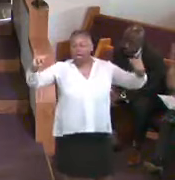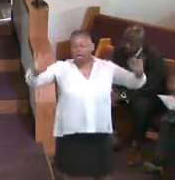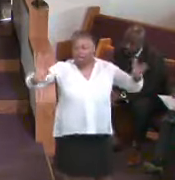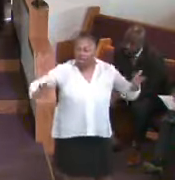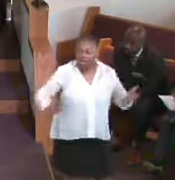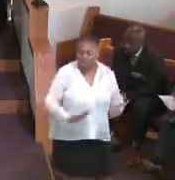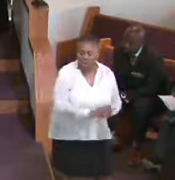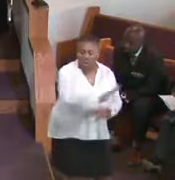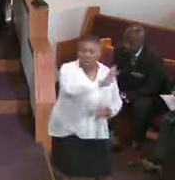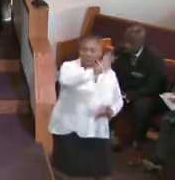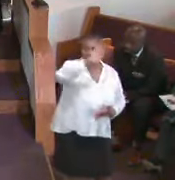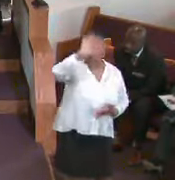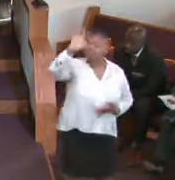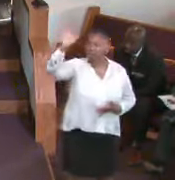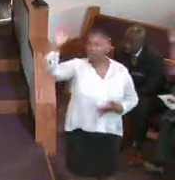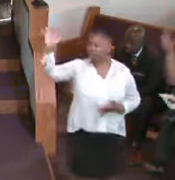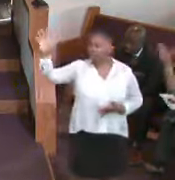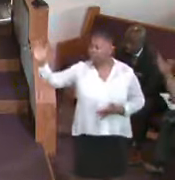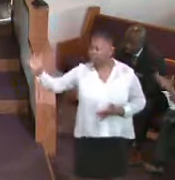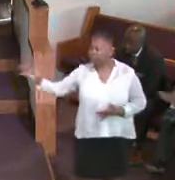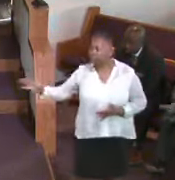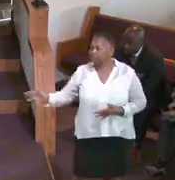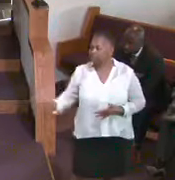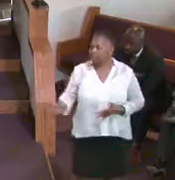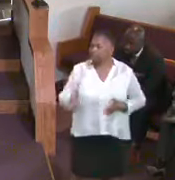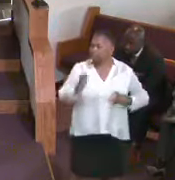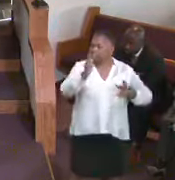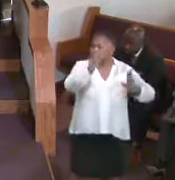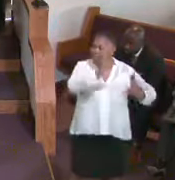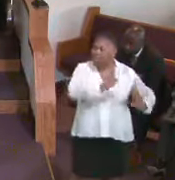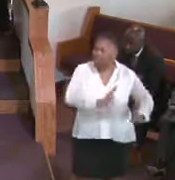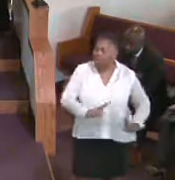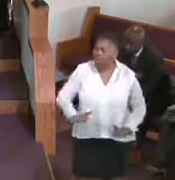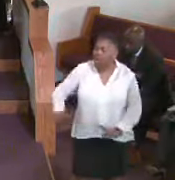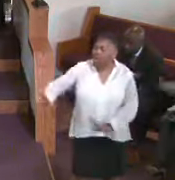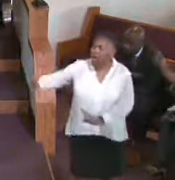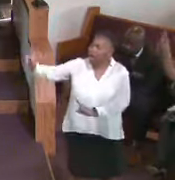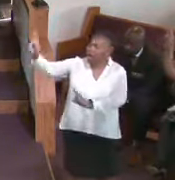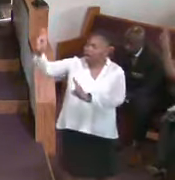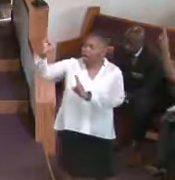Salvation and glory. Honor and power.